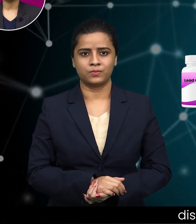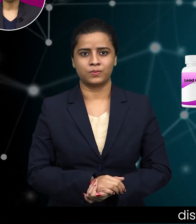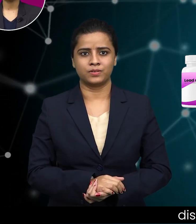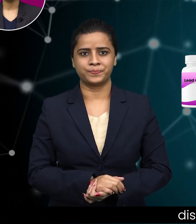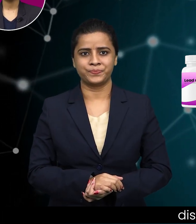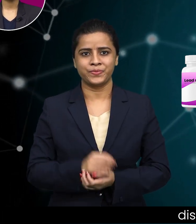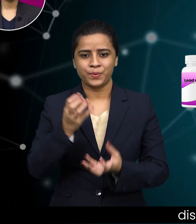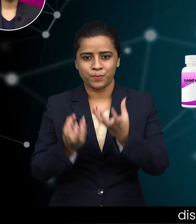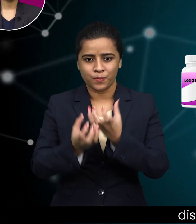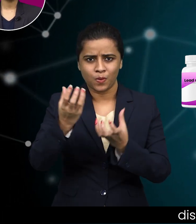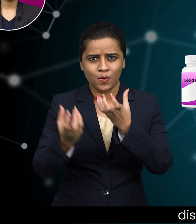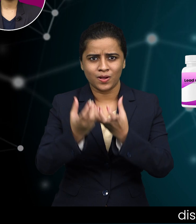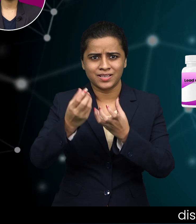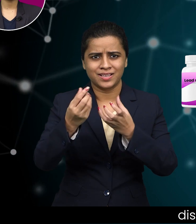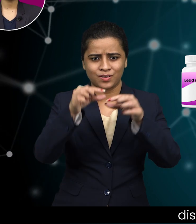distilled water,